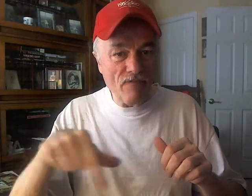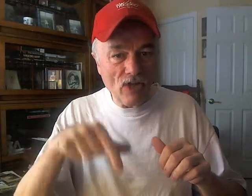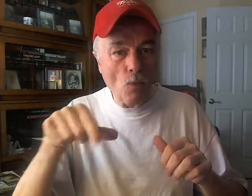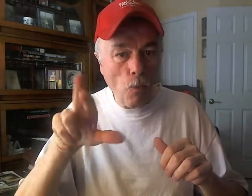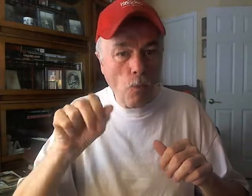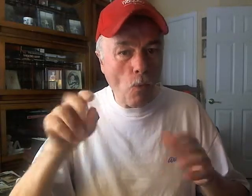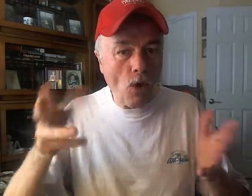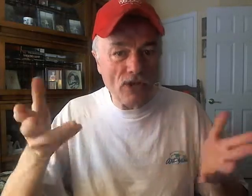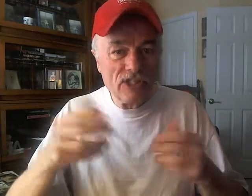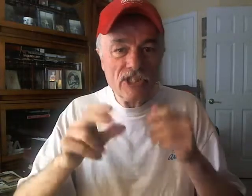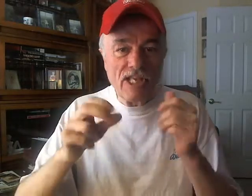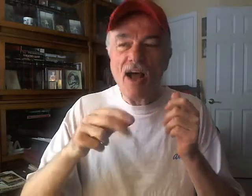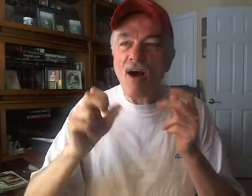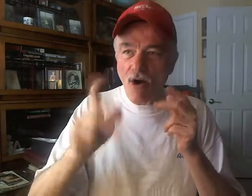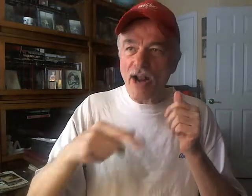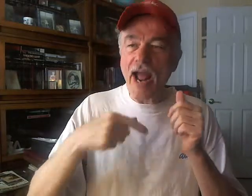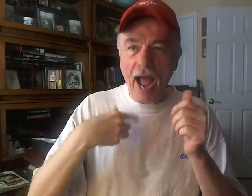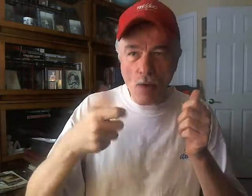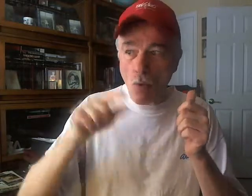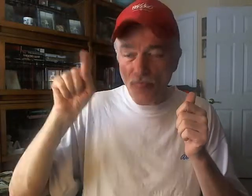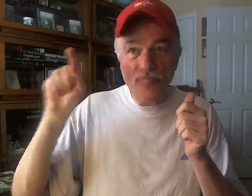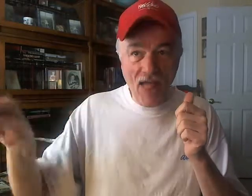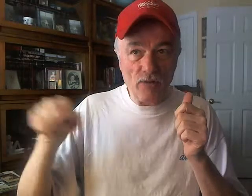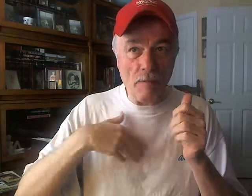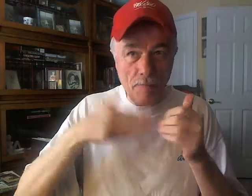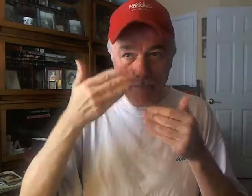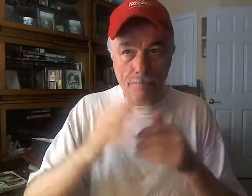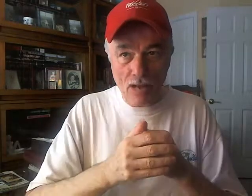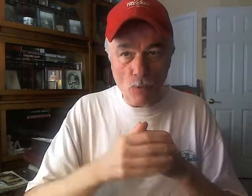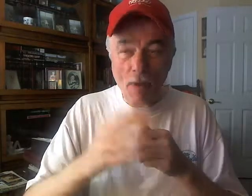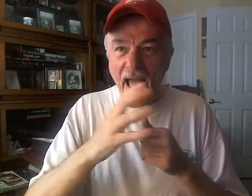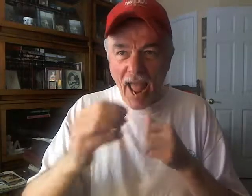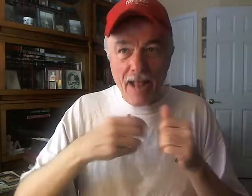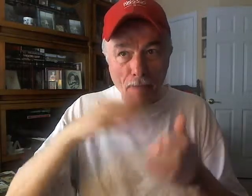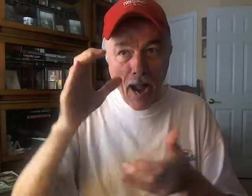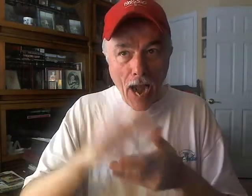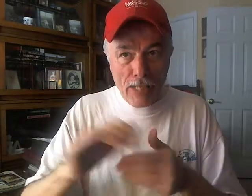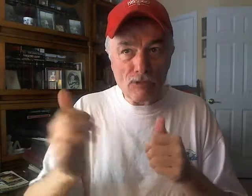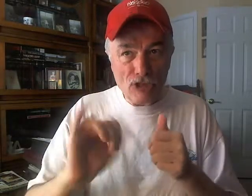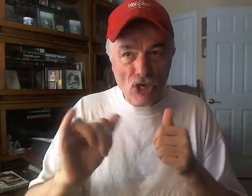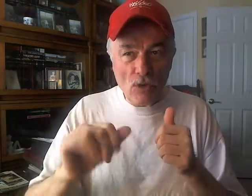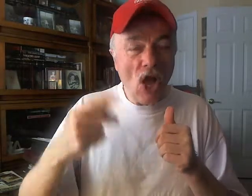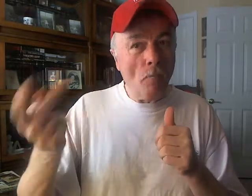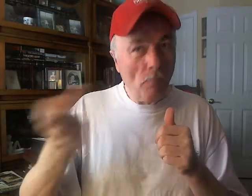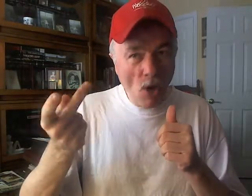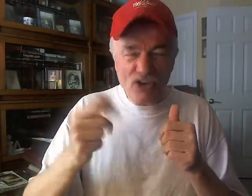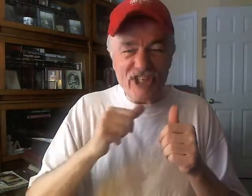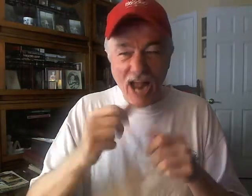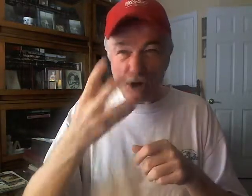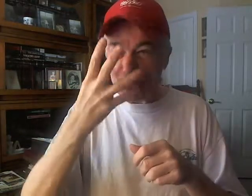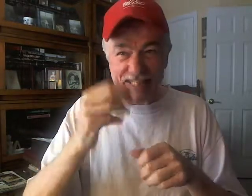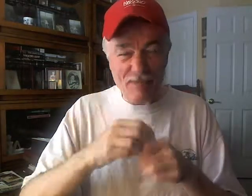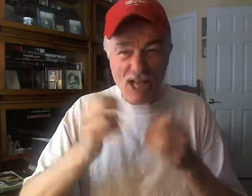private quarters. He said, okay, I want that in my bedroom. And my husband, too. Probably you're not going to sleep in